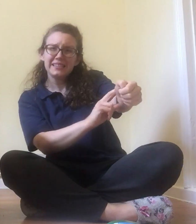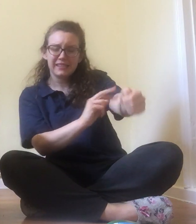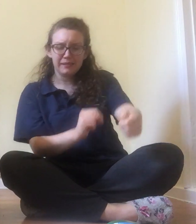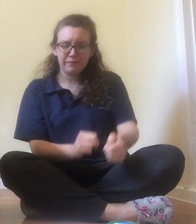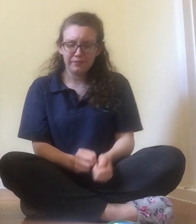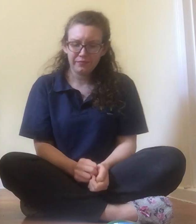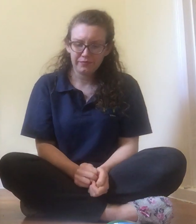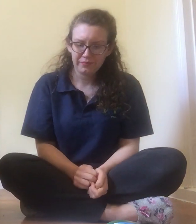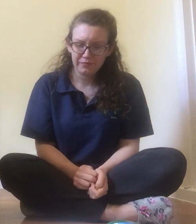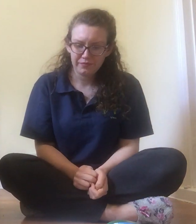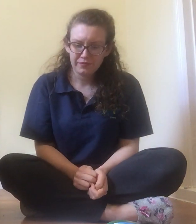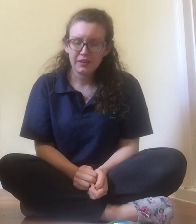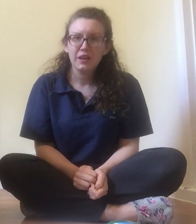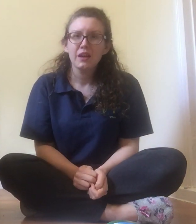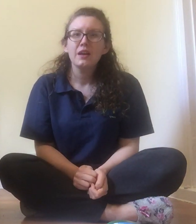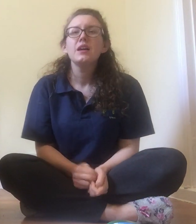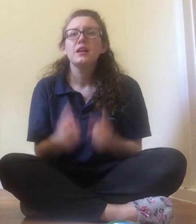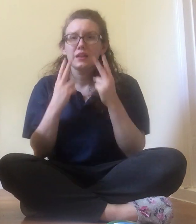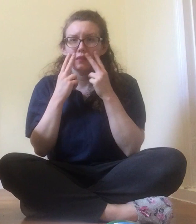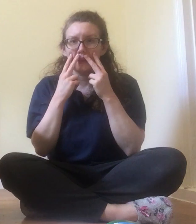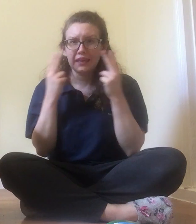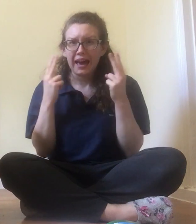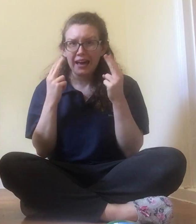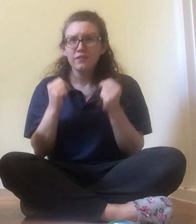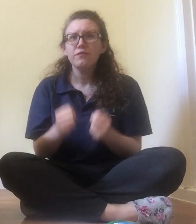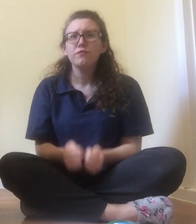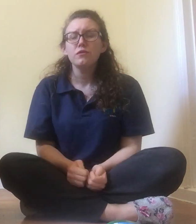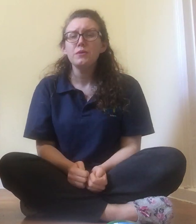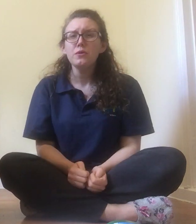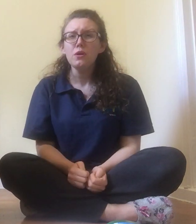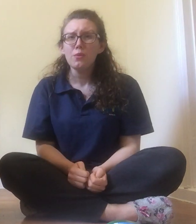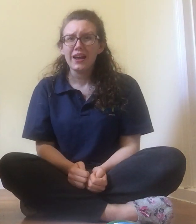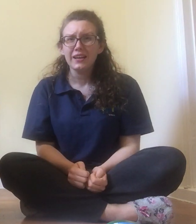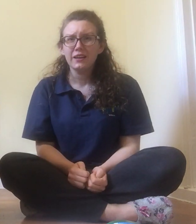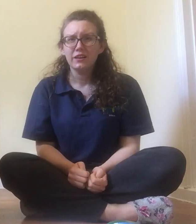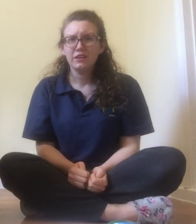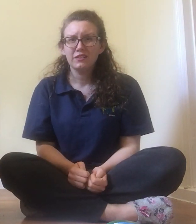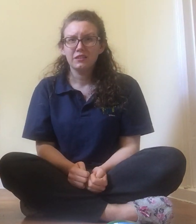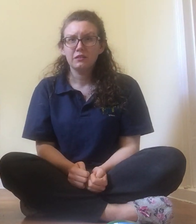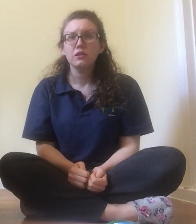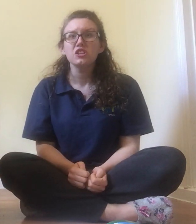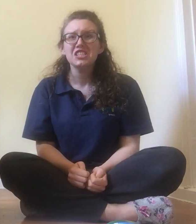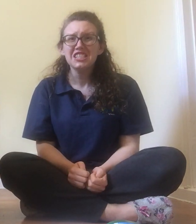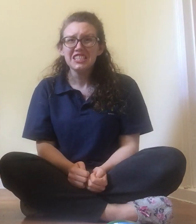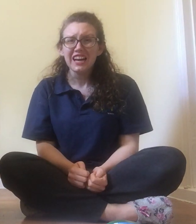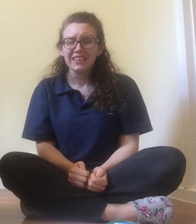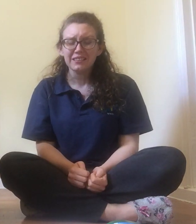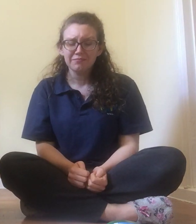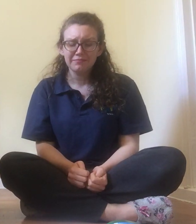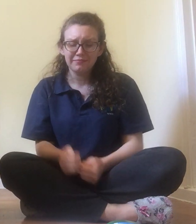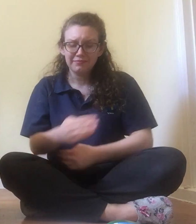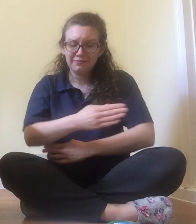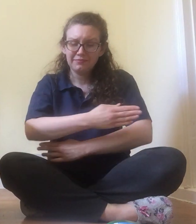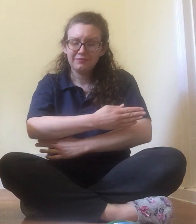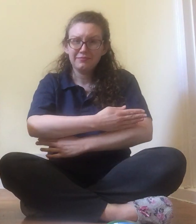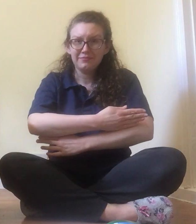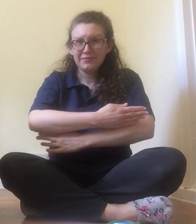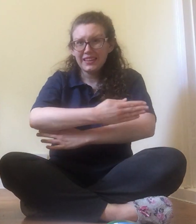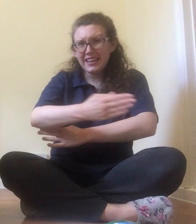police. The cat from Norway stuck in